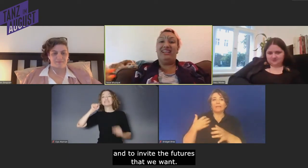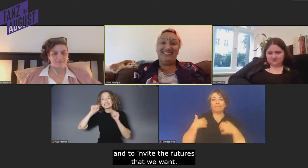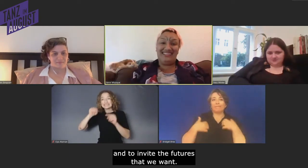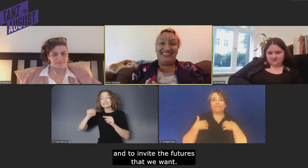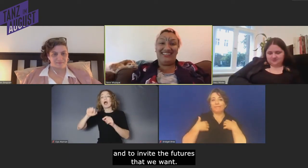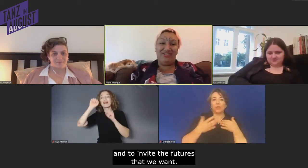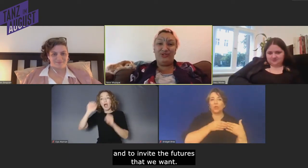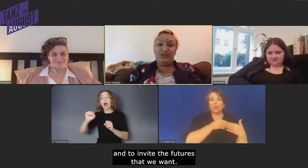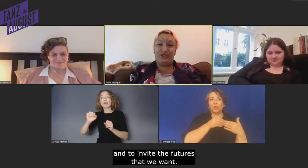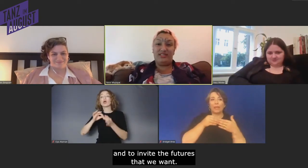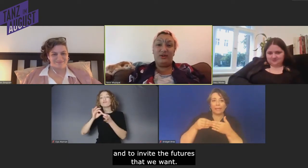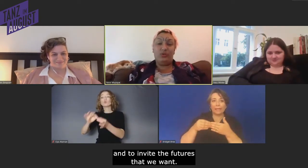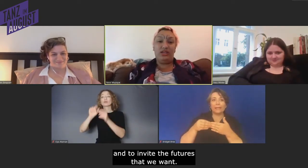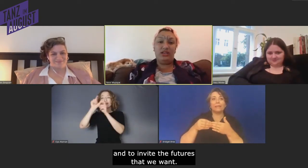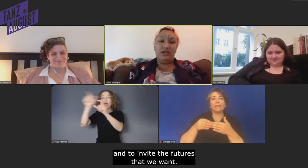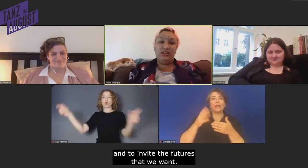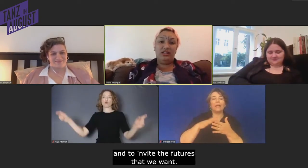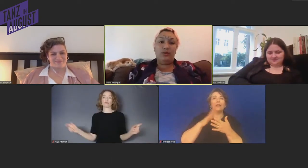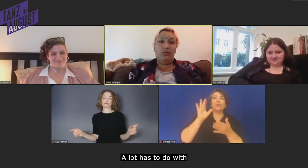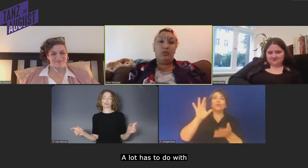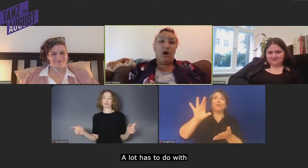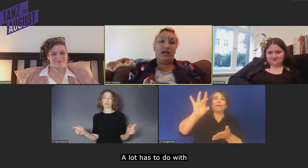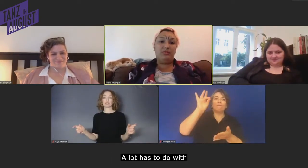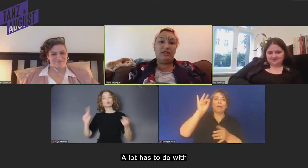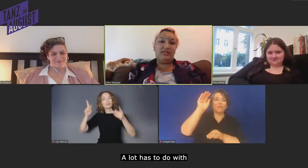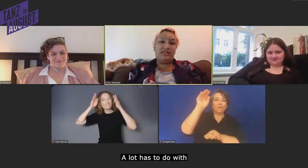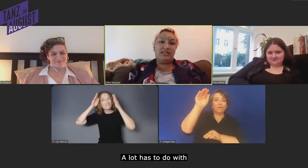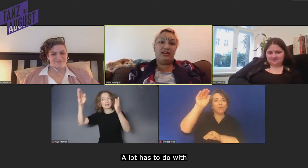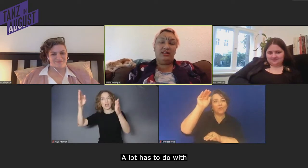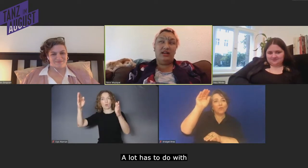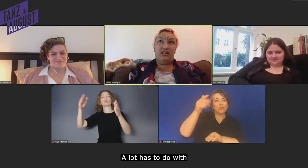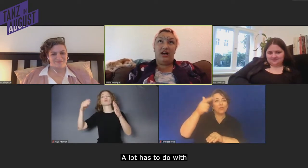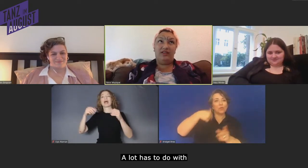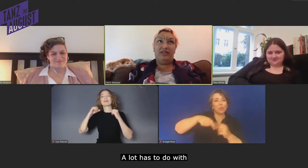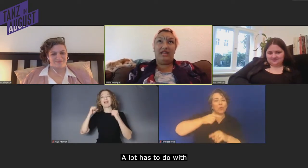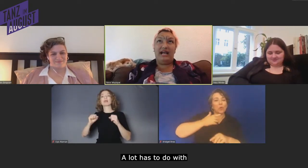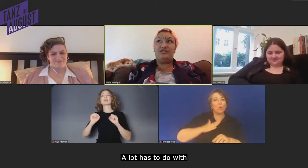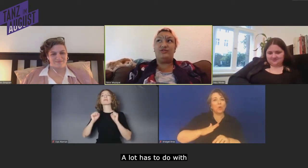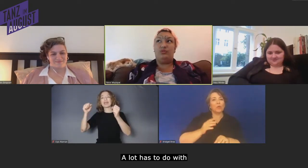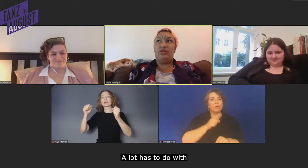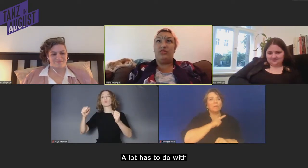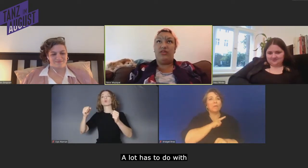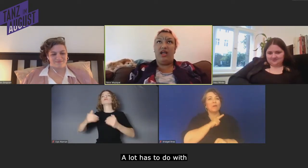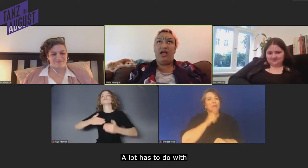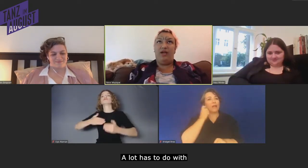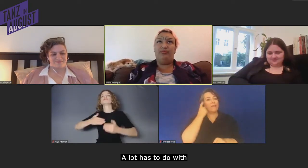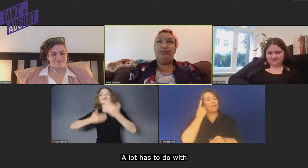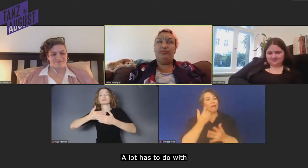invite the futures that we want. Because I think a lot of it has to do with